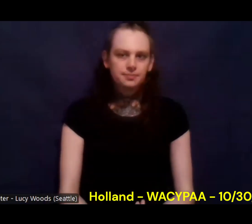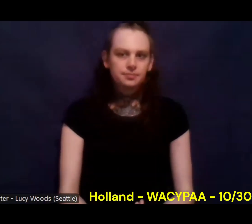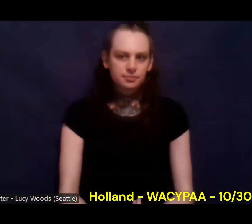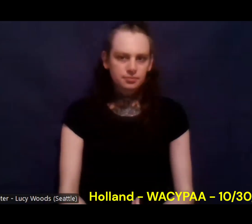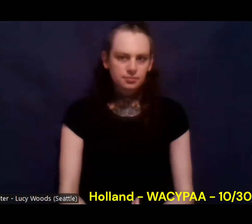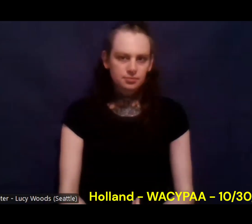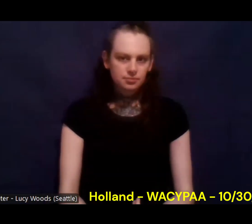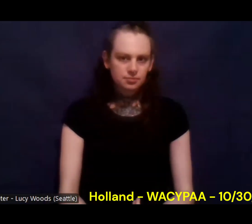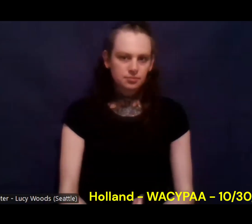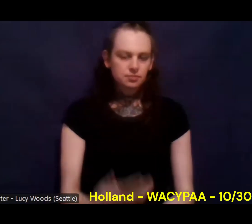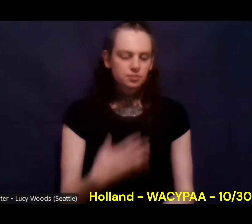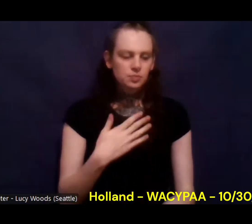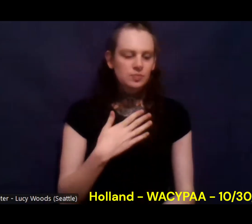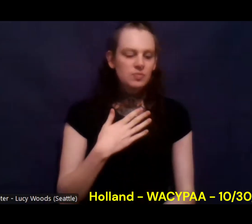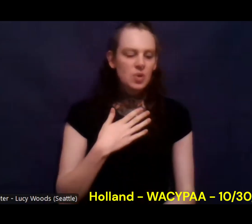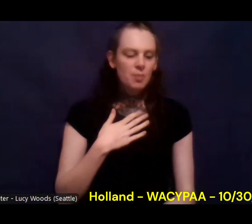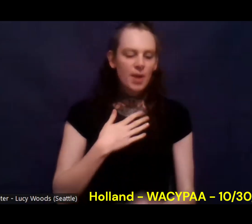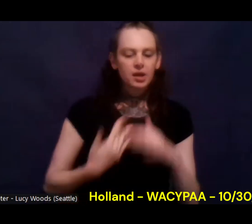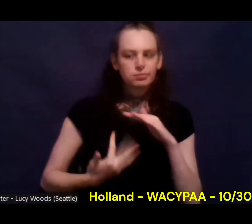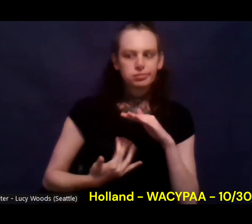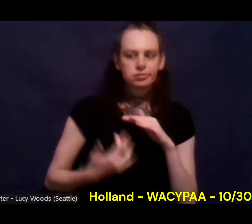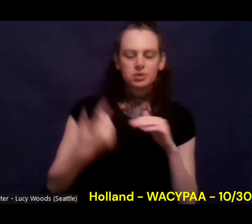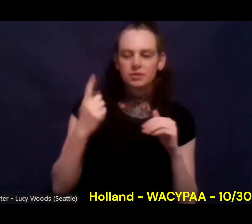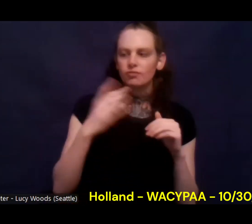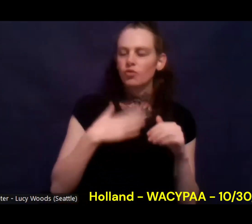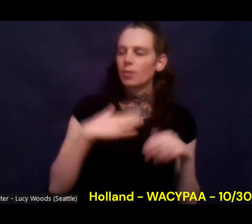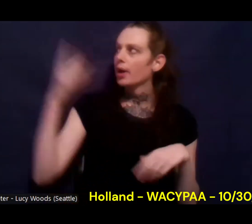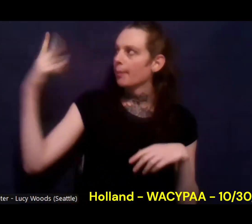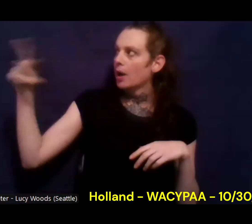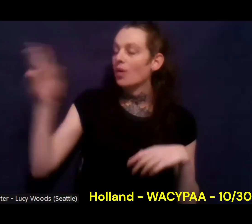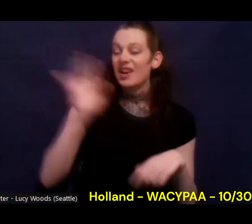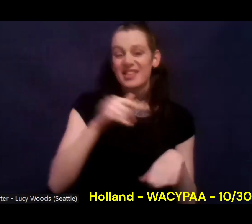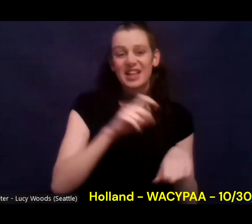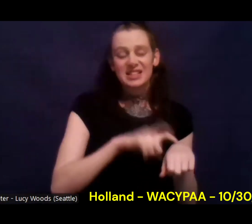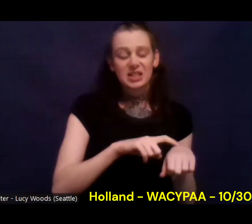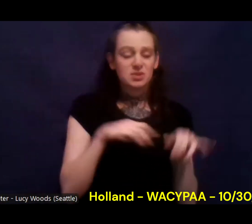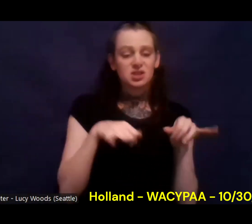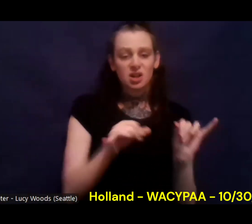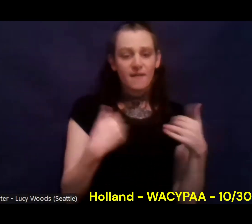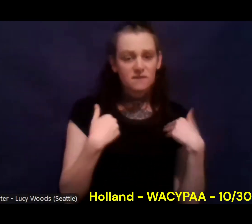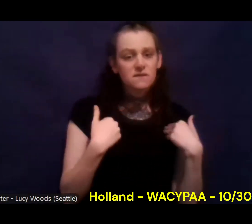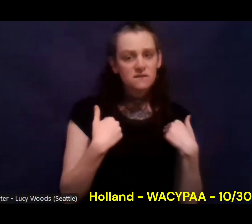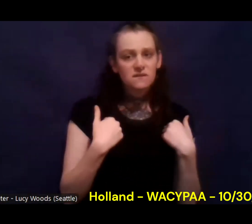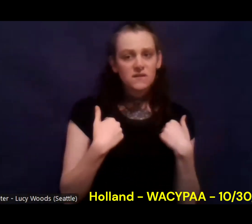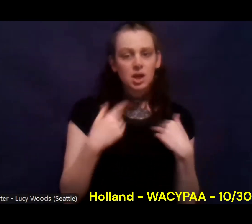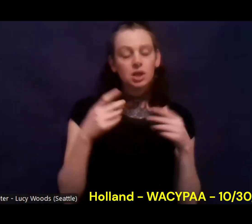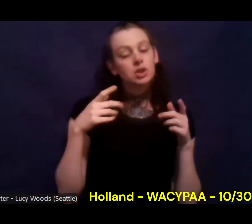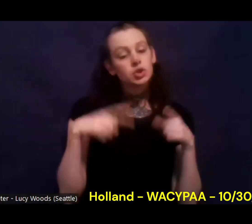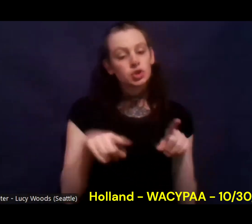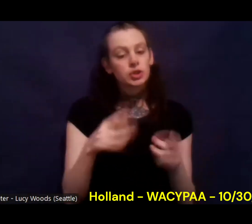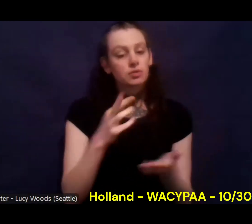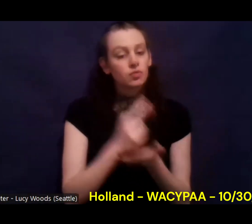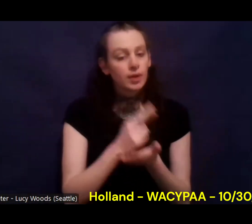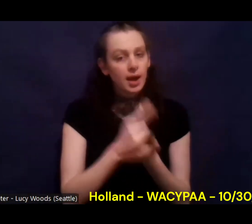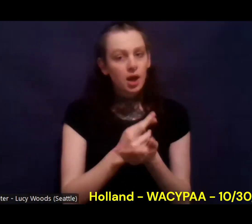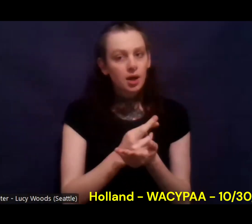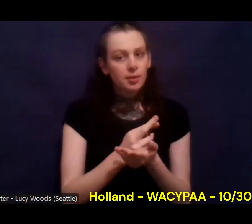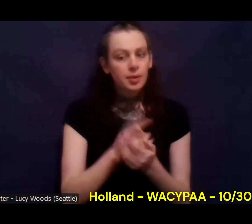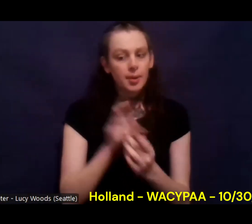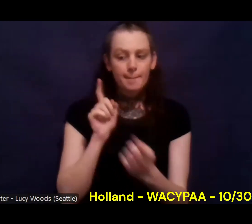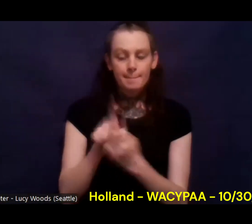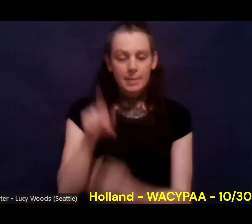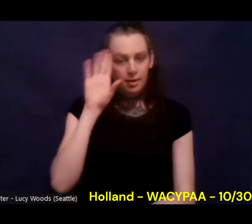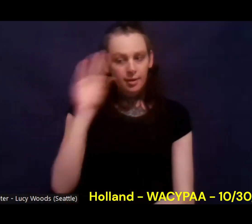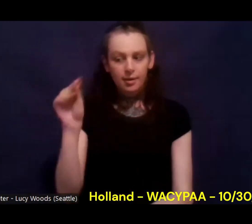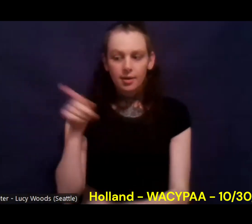disdain for my higher power still existed. But while I was in treatment, there was this guy. He was like he worked